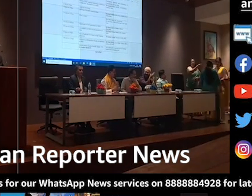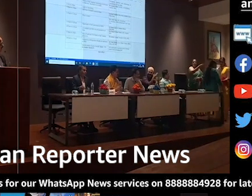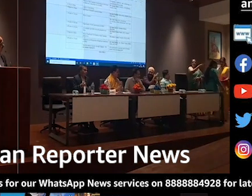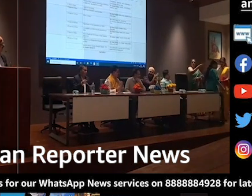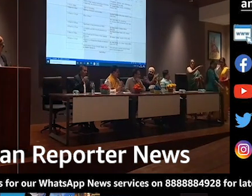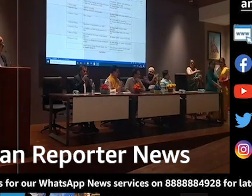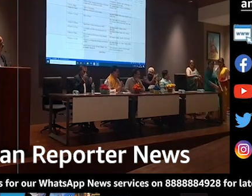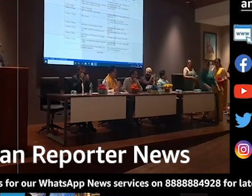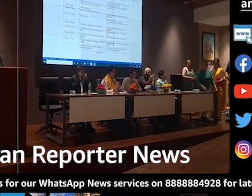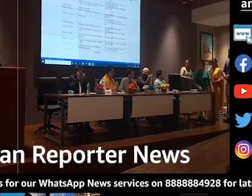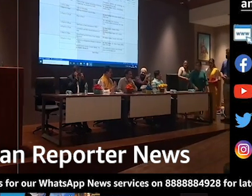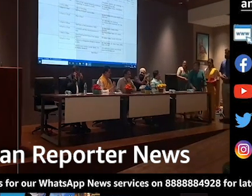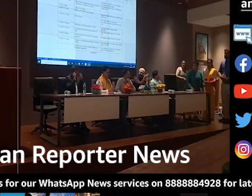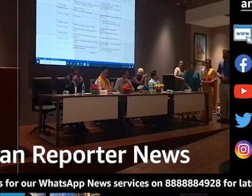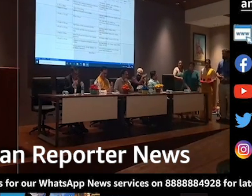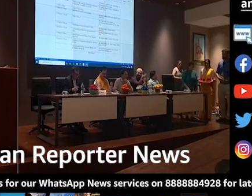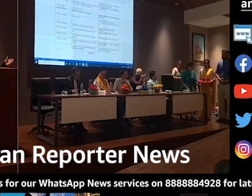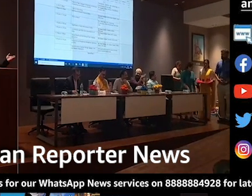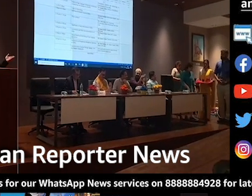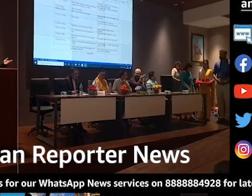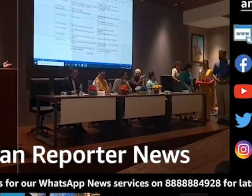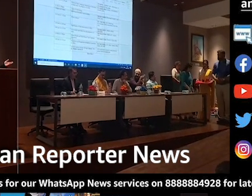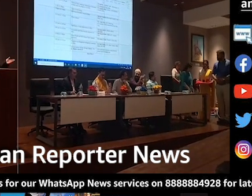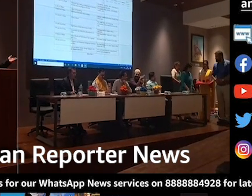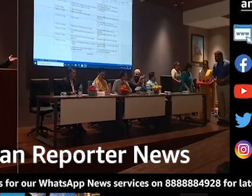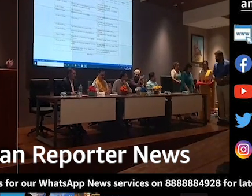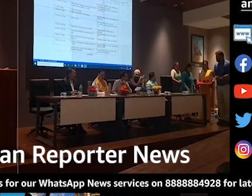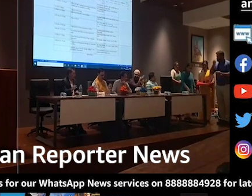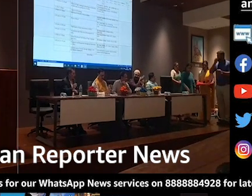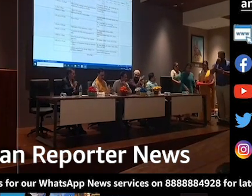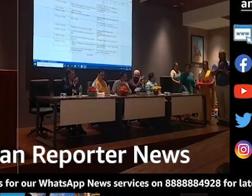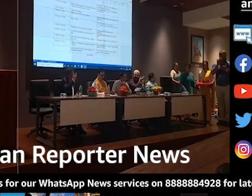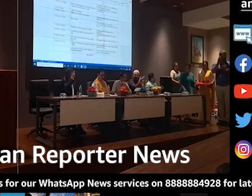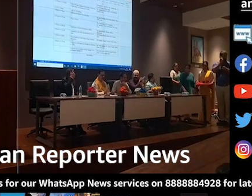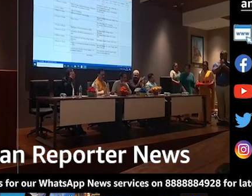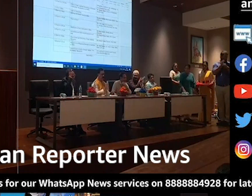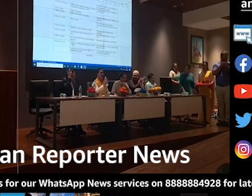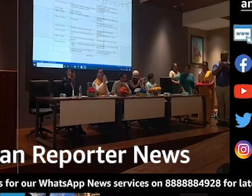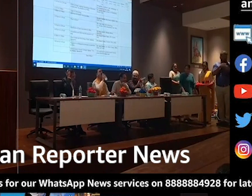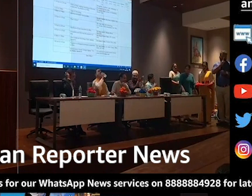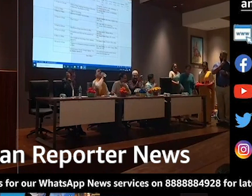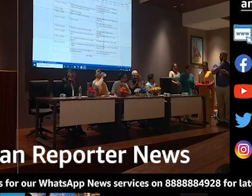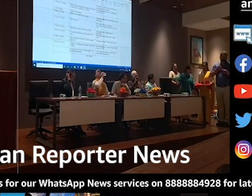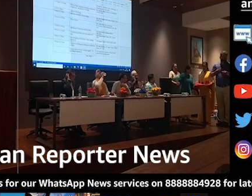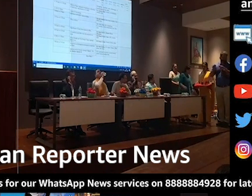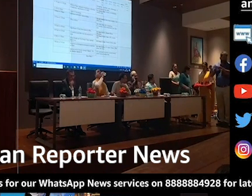to Gaurav, please give a bouquet to our Sunil sir.